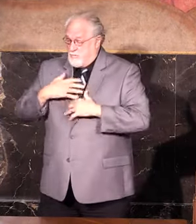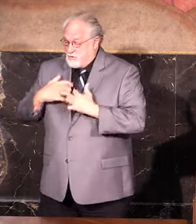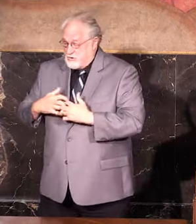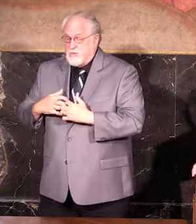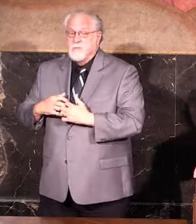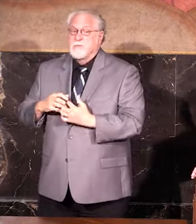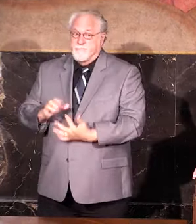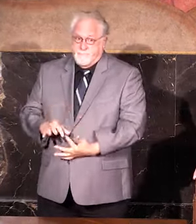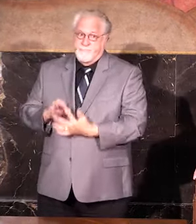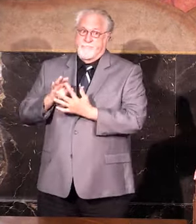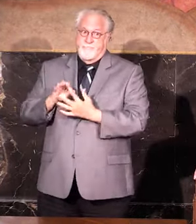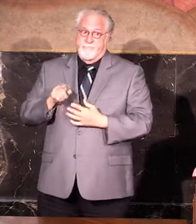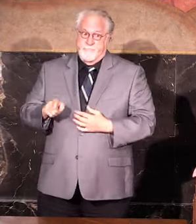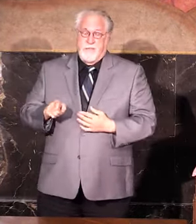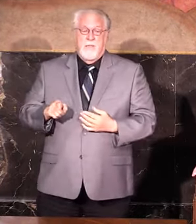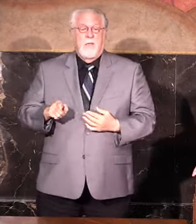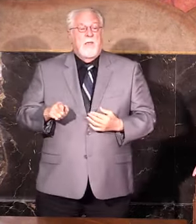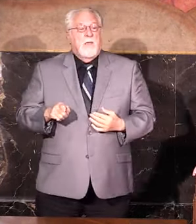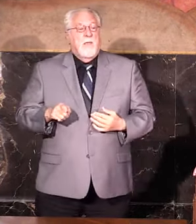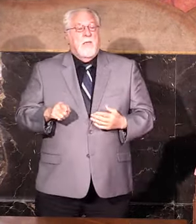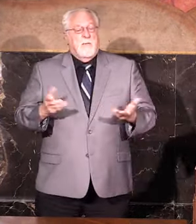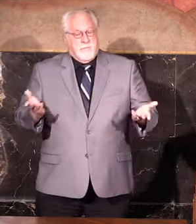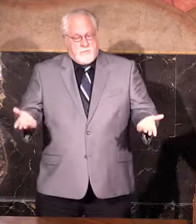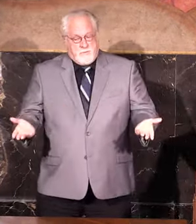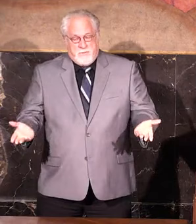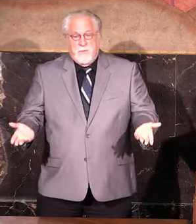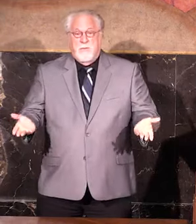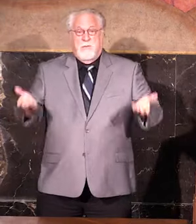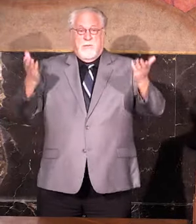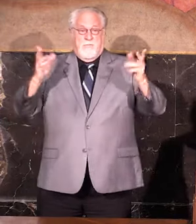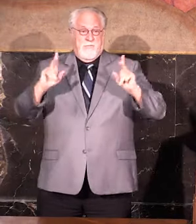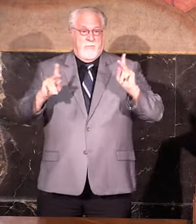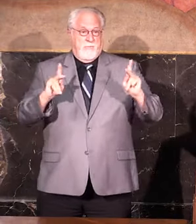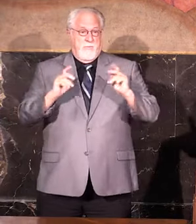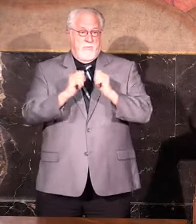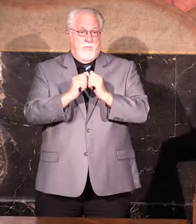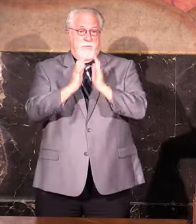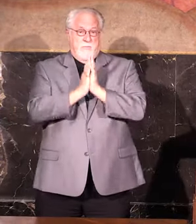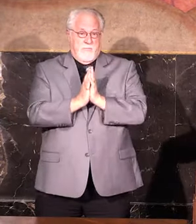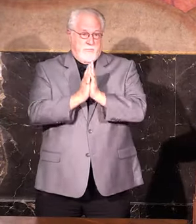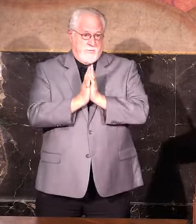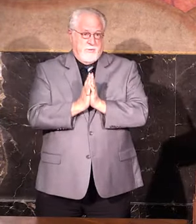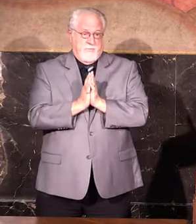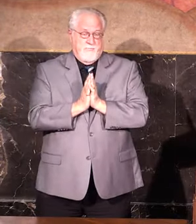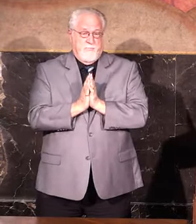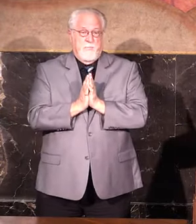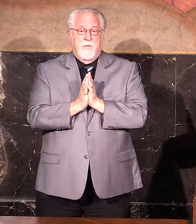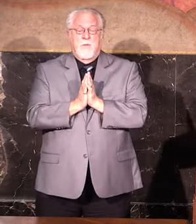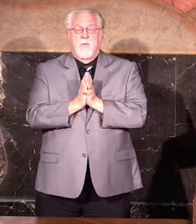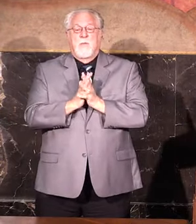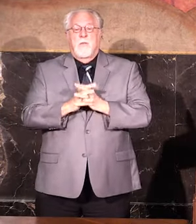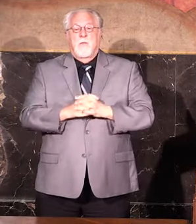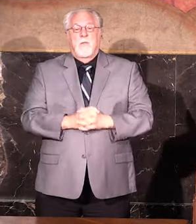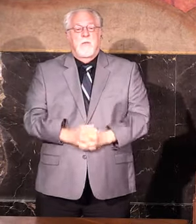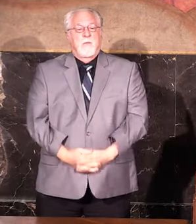especially so. So we need to lift all of those individuals up in prayer.